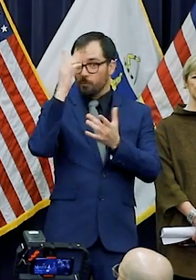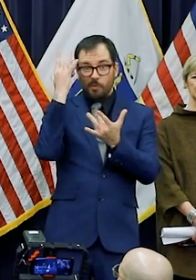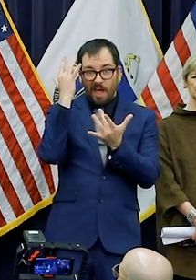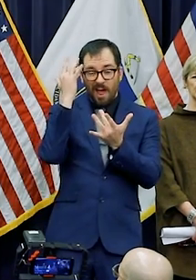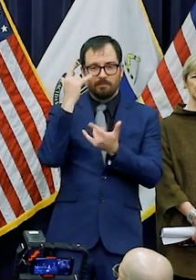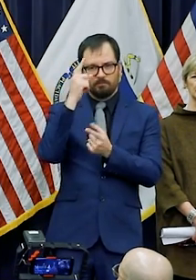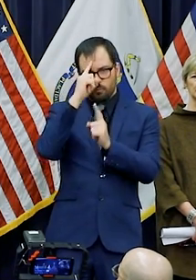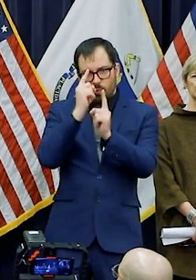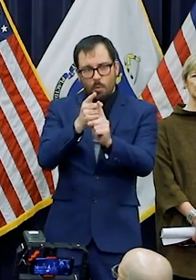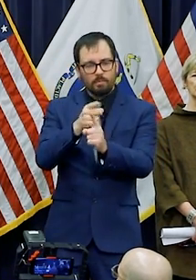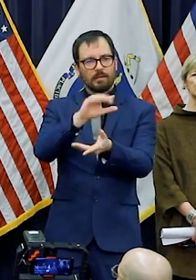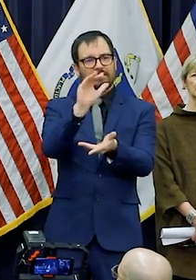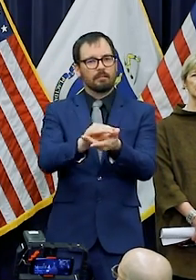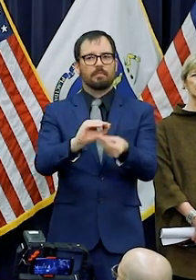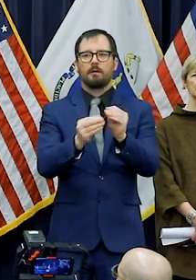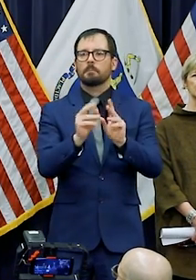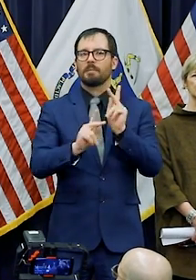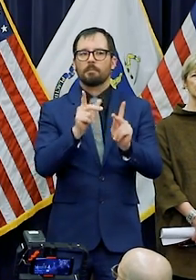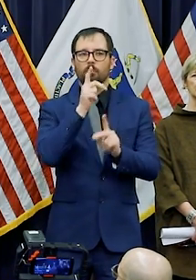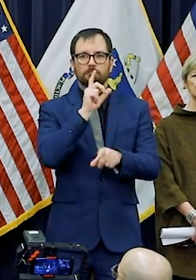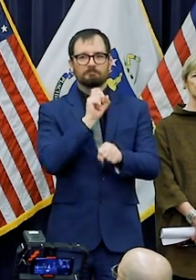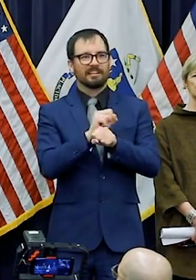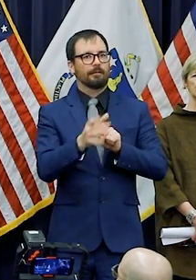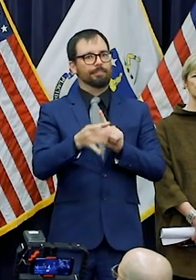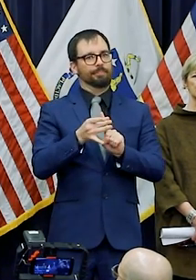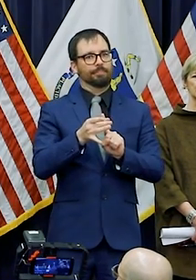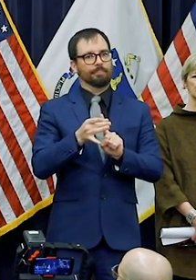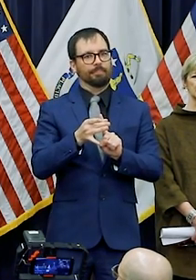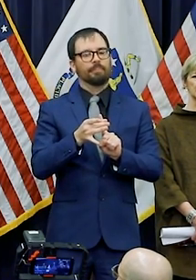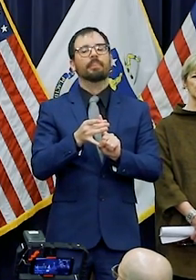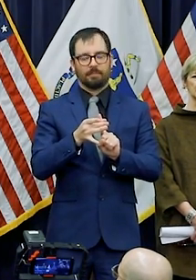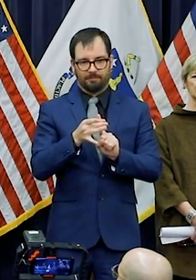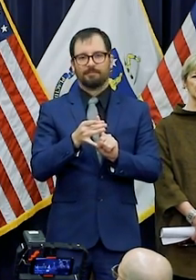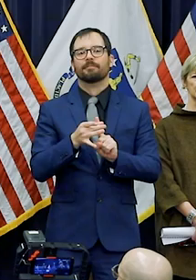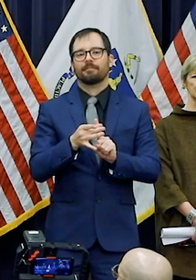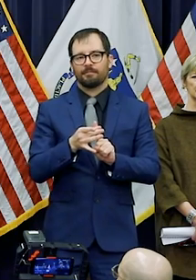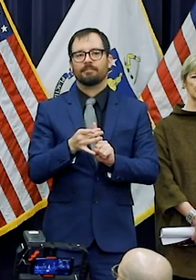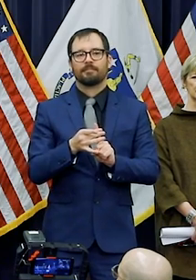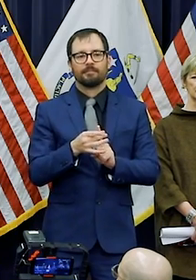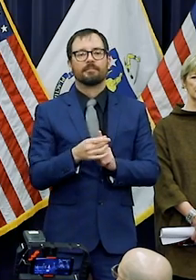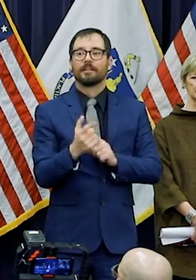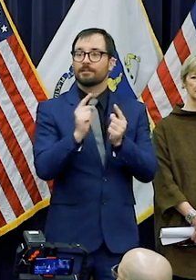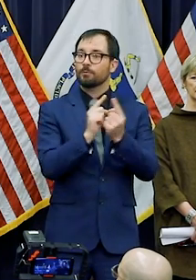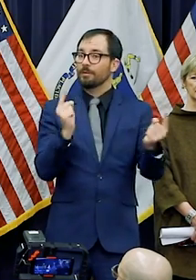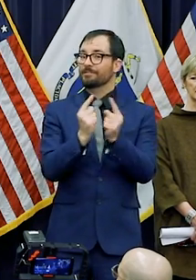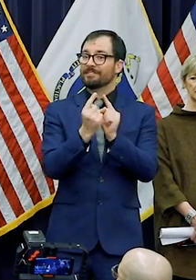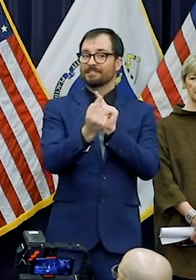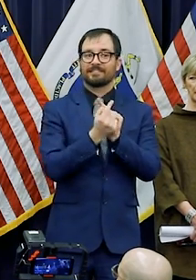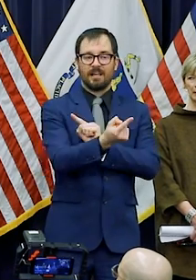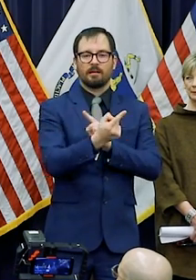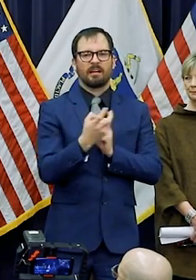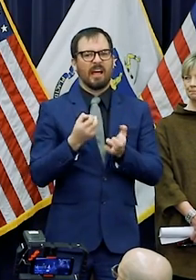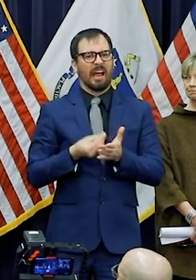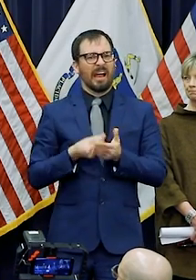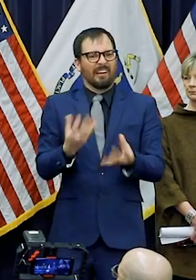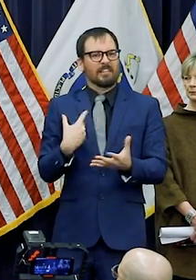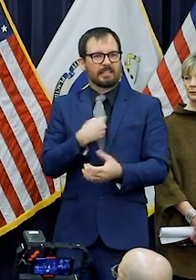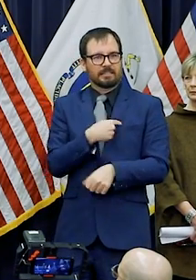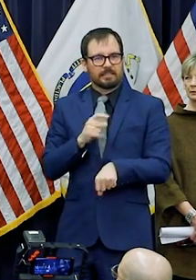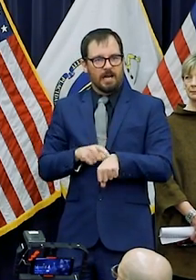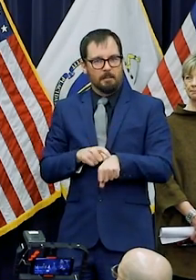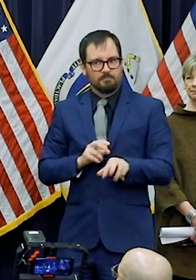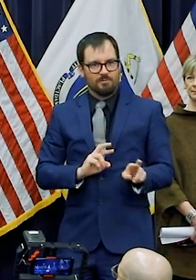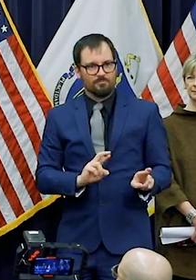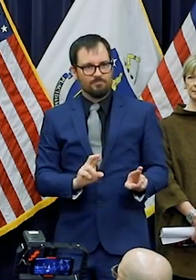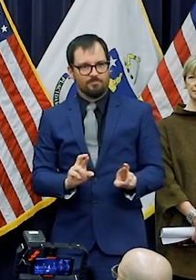all doing is a way for each one of us to have an impact on the outcome of this disease. And I know